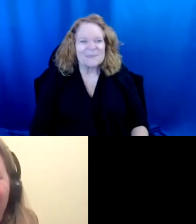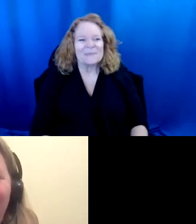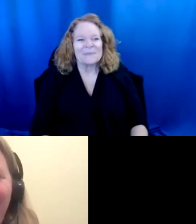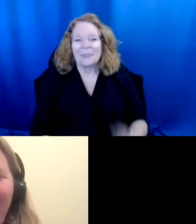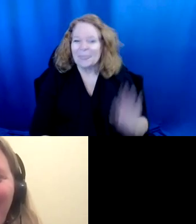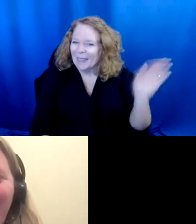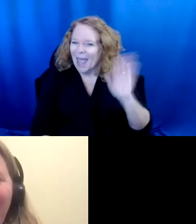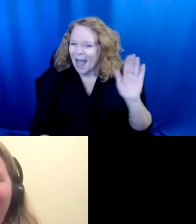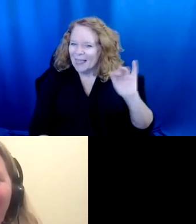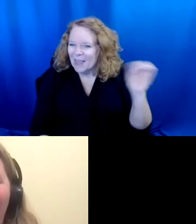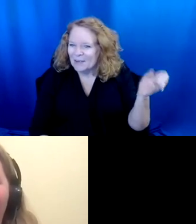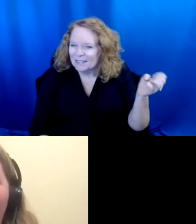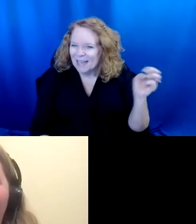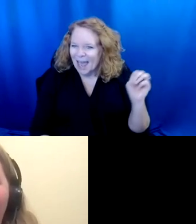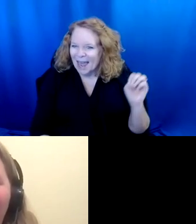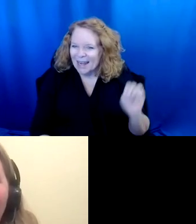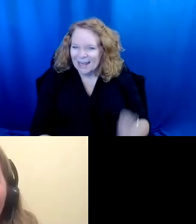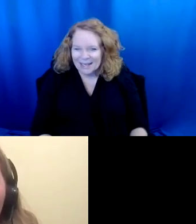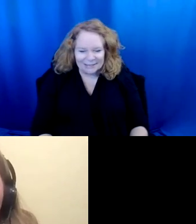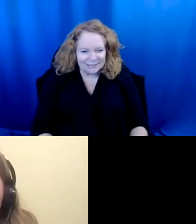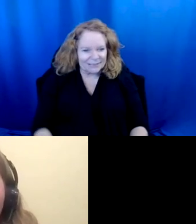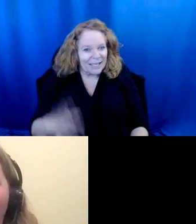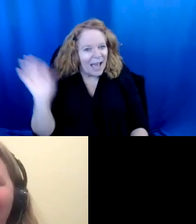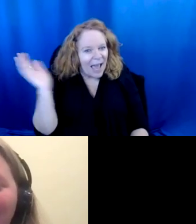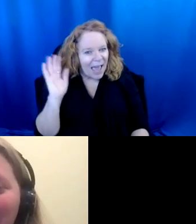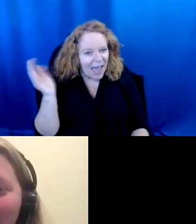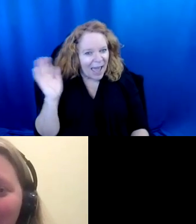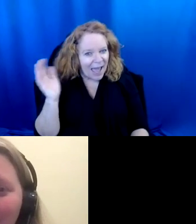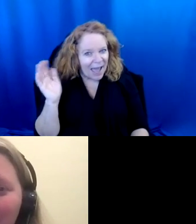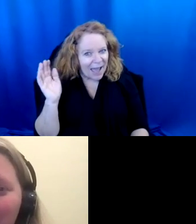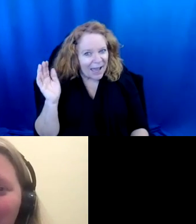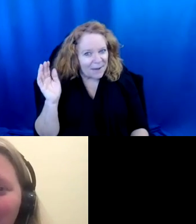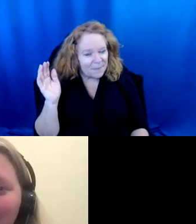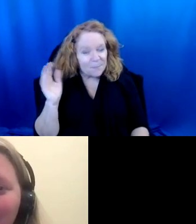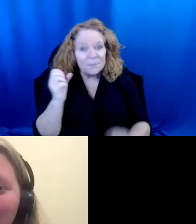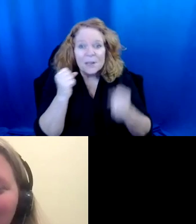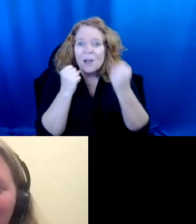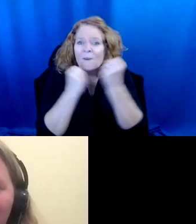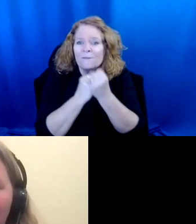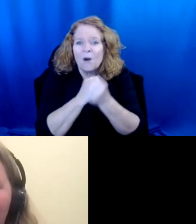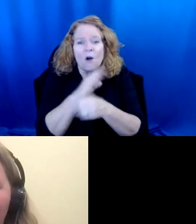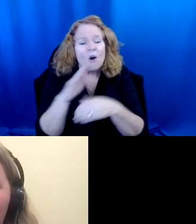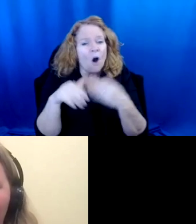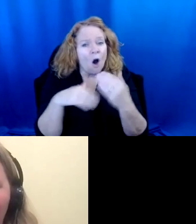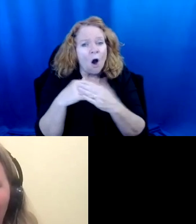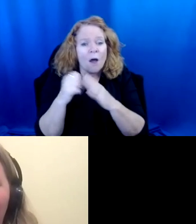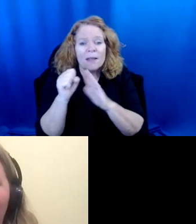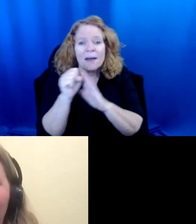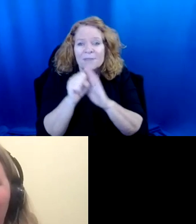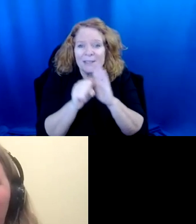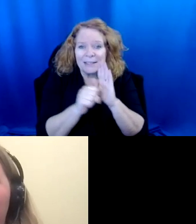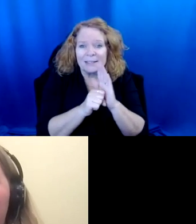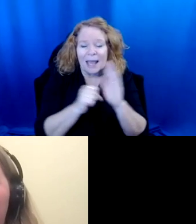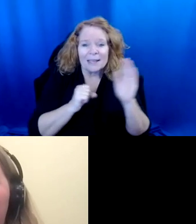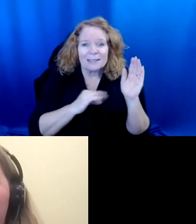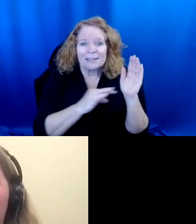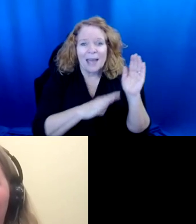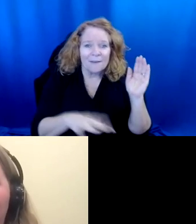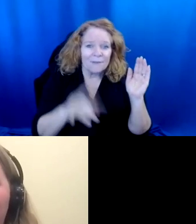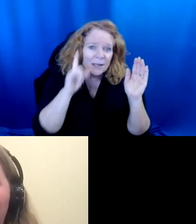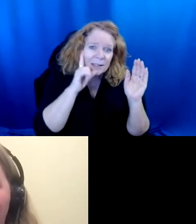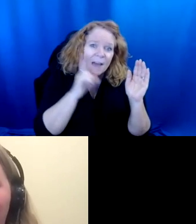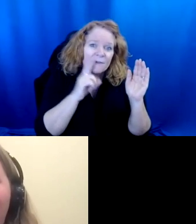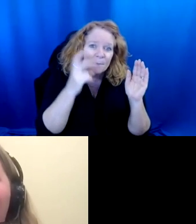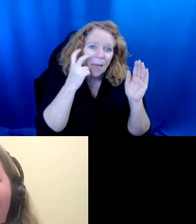Hello, Jen. Hi. On behalf of all of the state deafblind projects involved in the